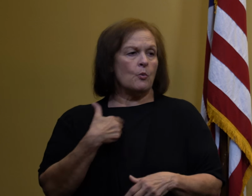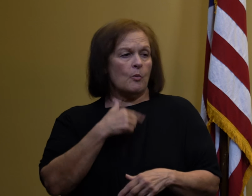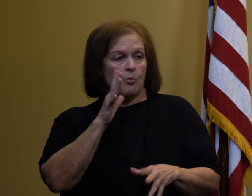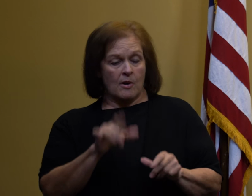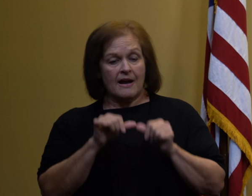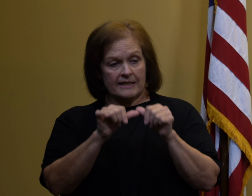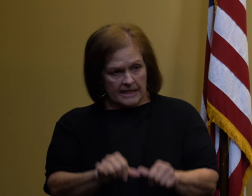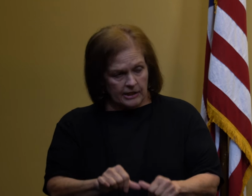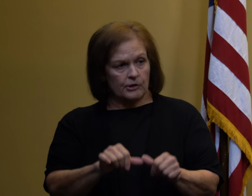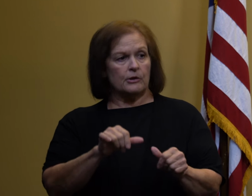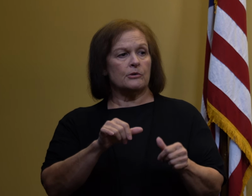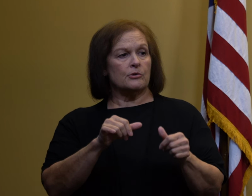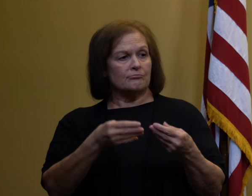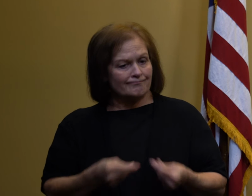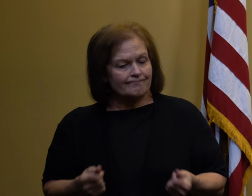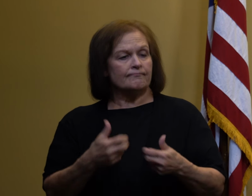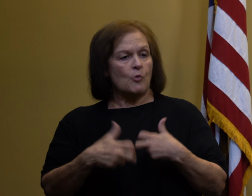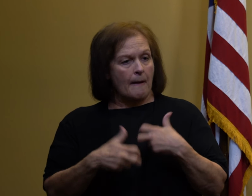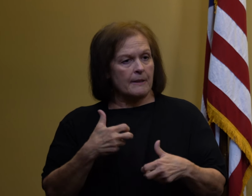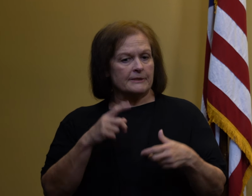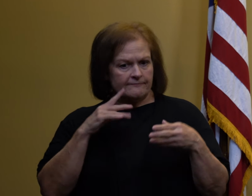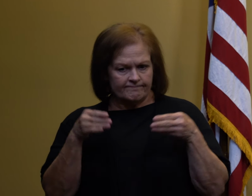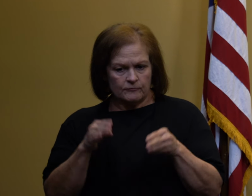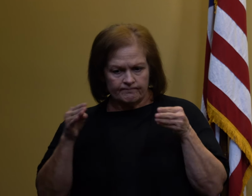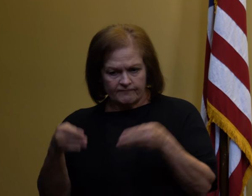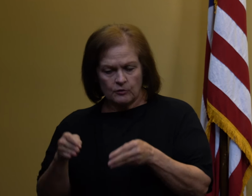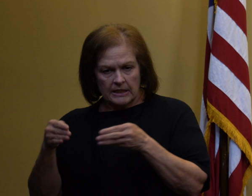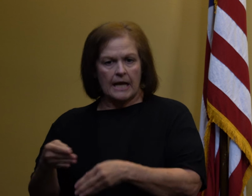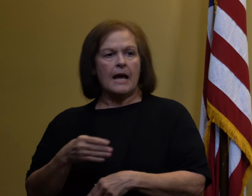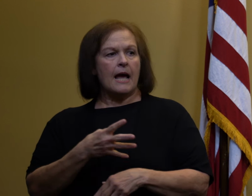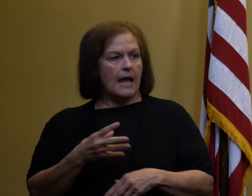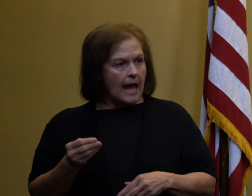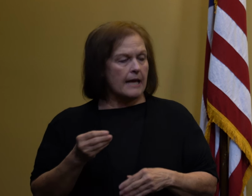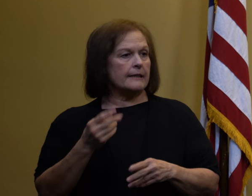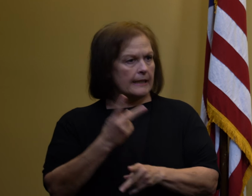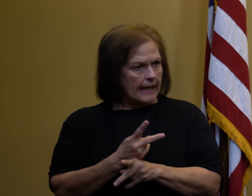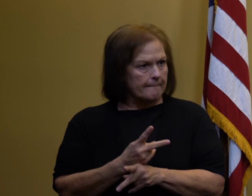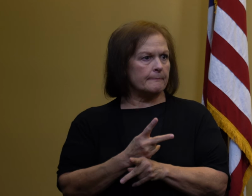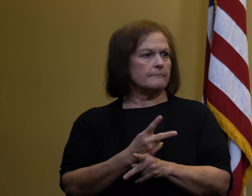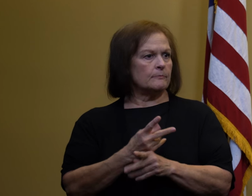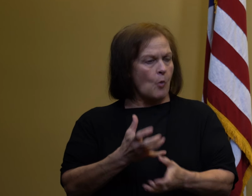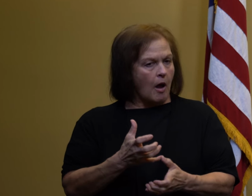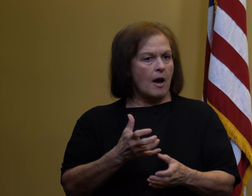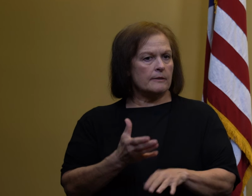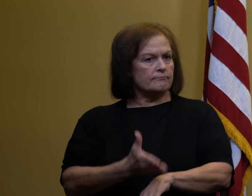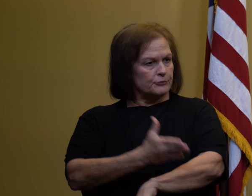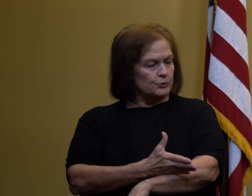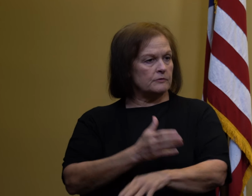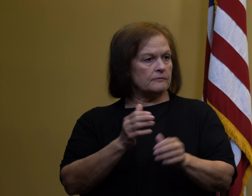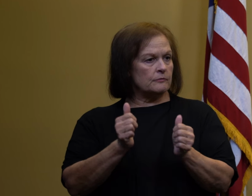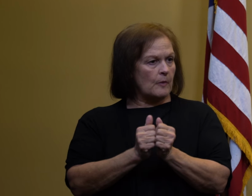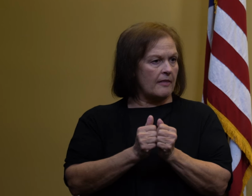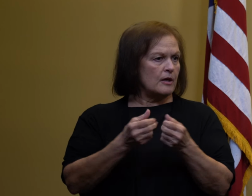continue to be solution focused as well as solution driven, period. Do you think it's a waste of time to